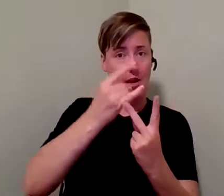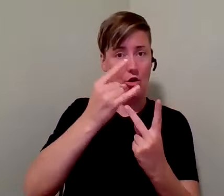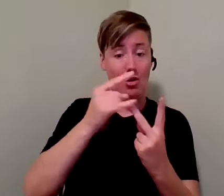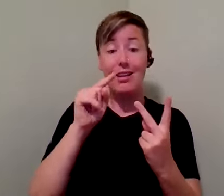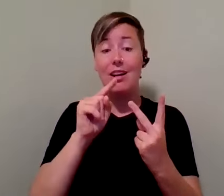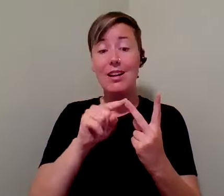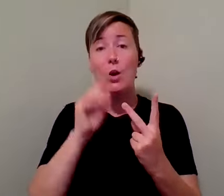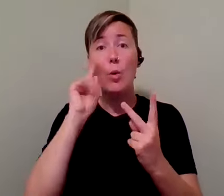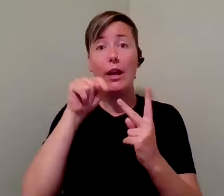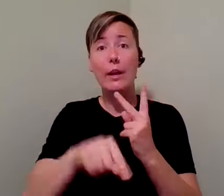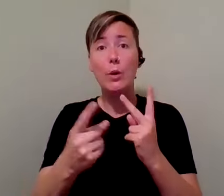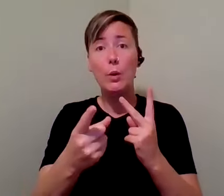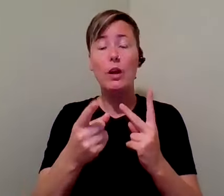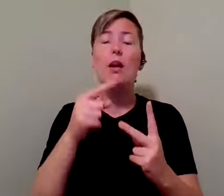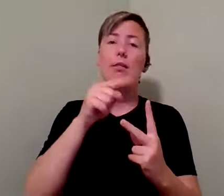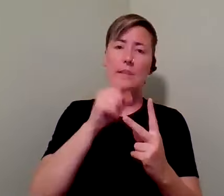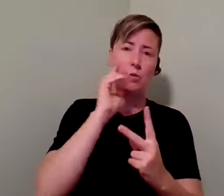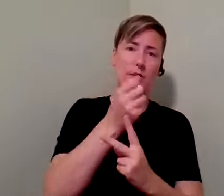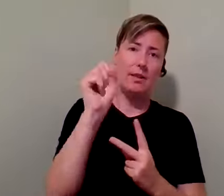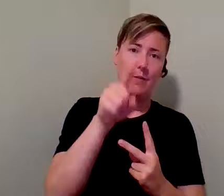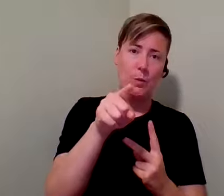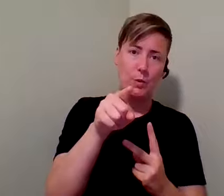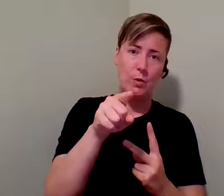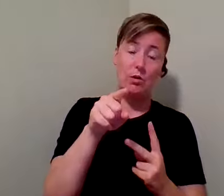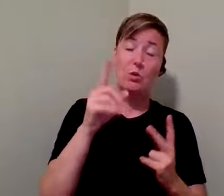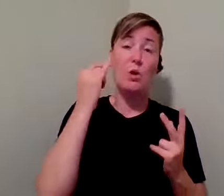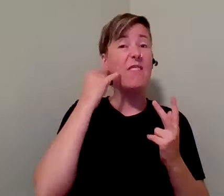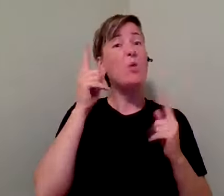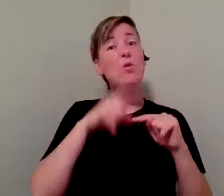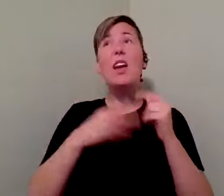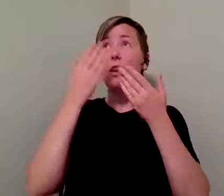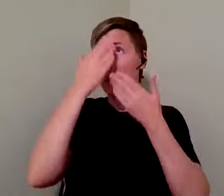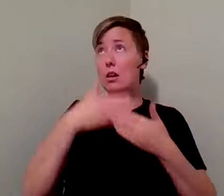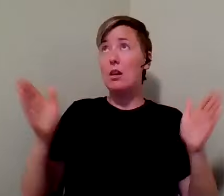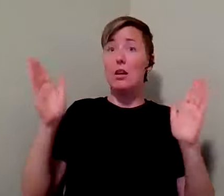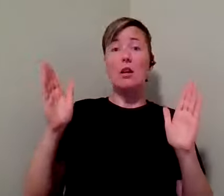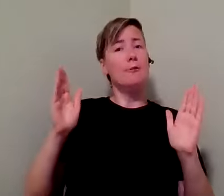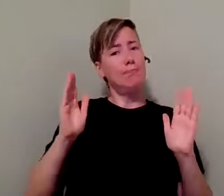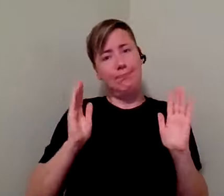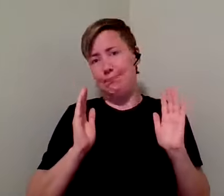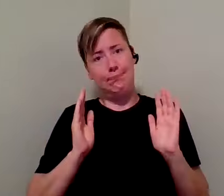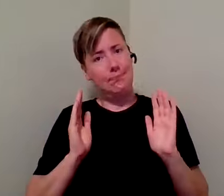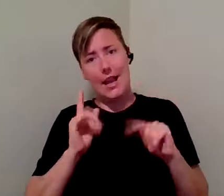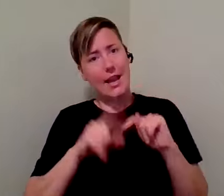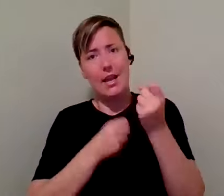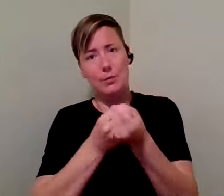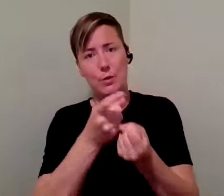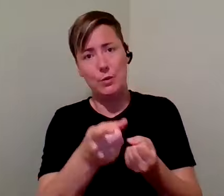mind to a power greater than yourself, I cannot be your sponsor. Find some other idiot." So that's when you get another tribe in AA. They're